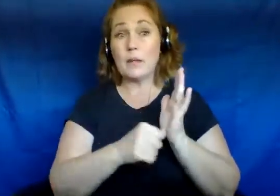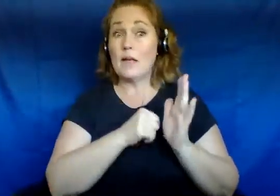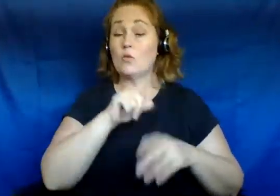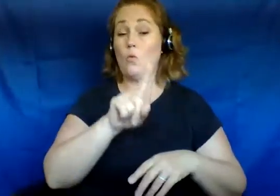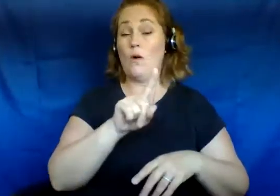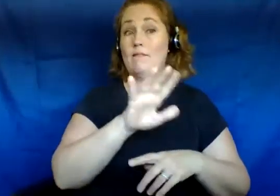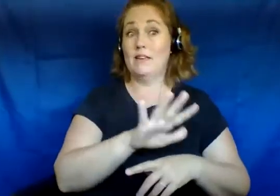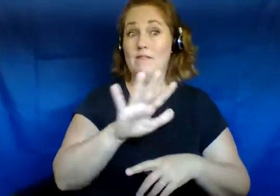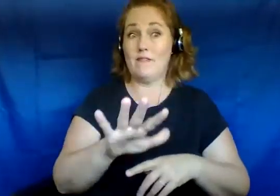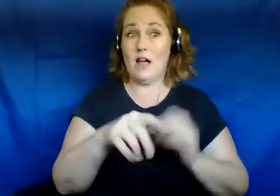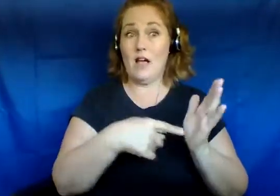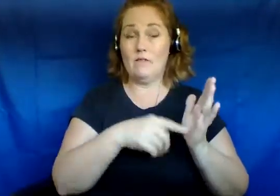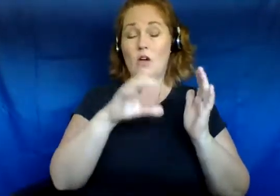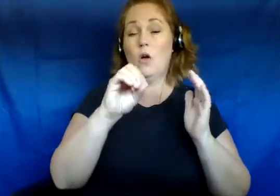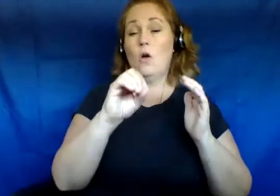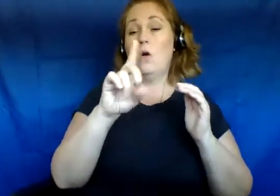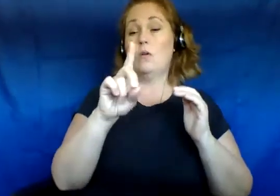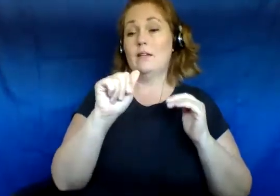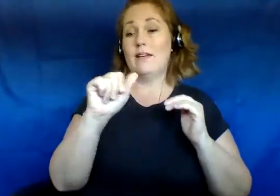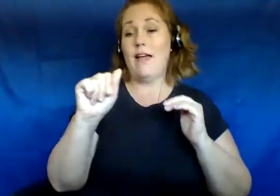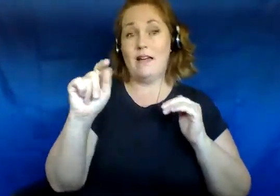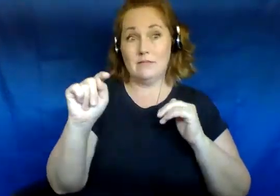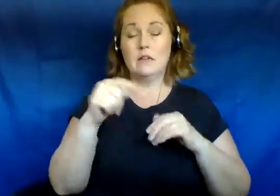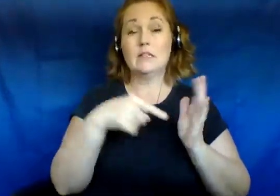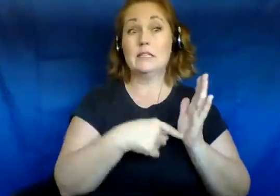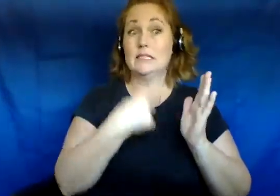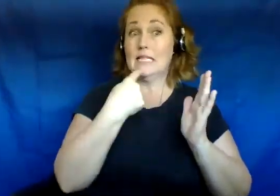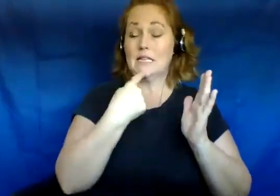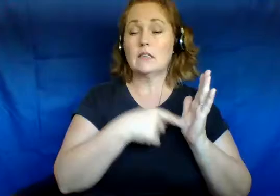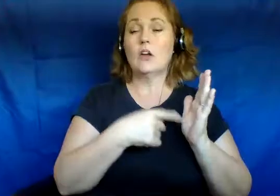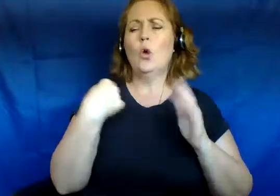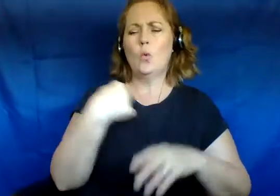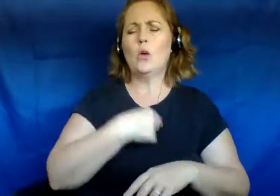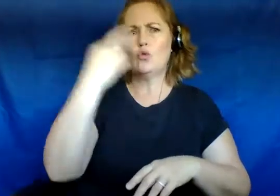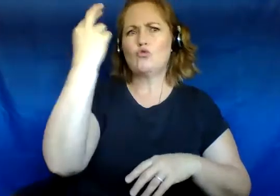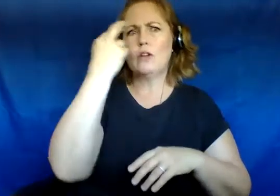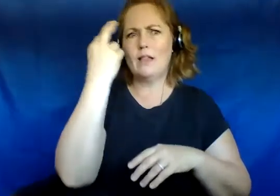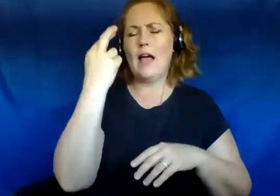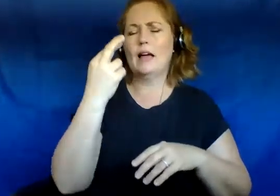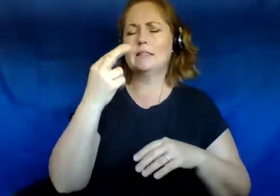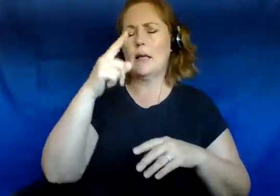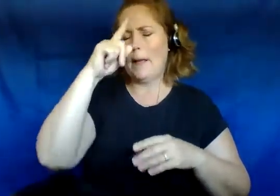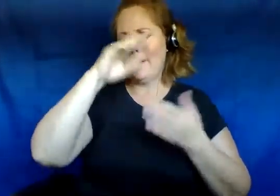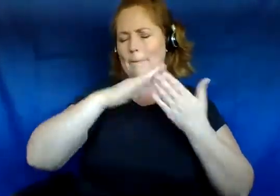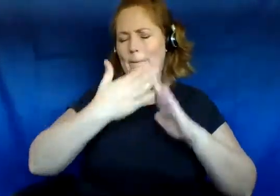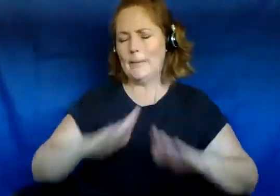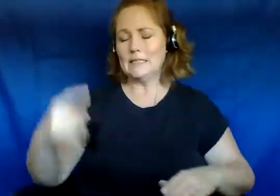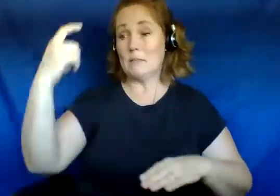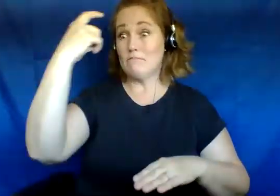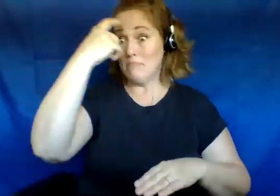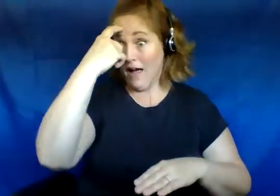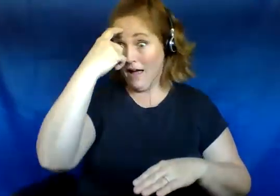page 155 of the ODAT, it says, we realize peace of mind does